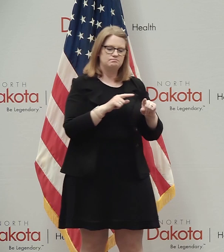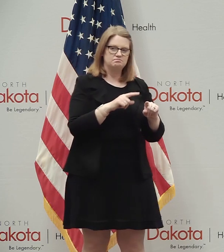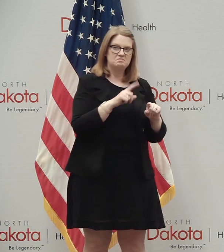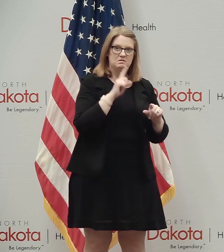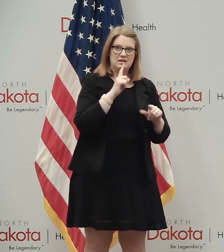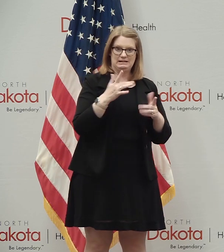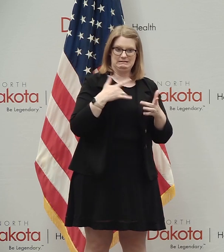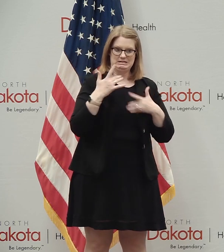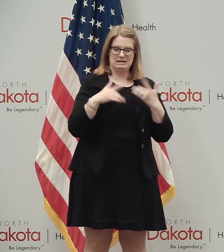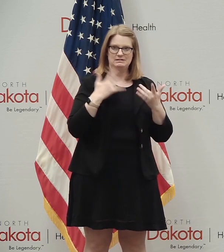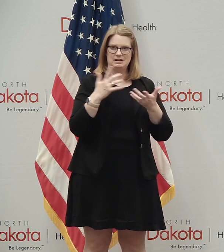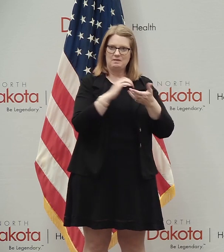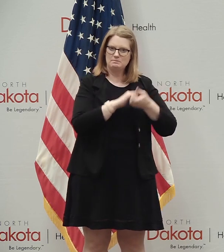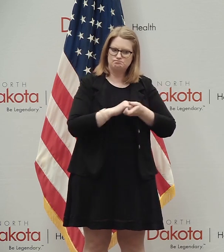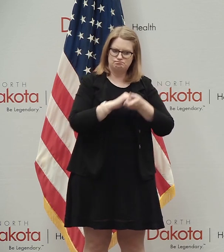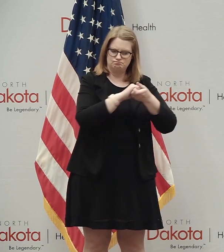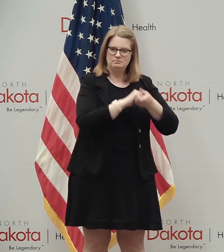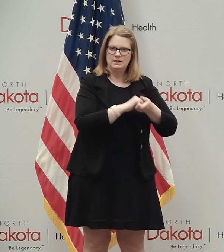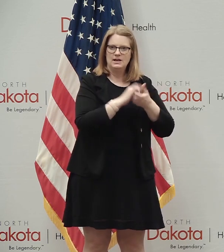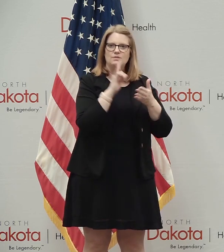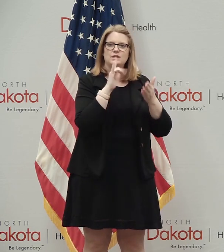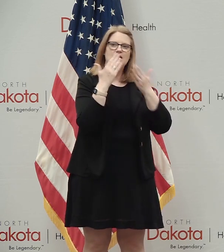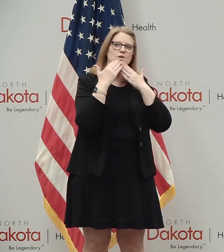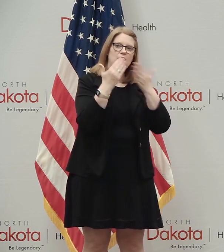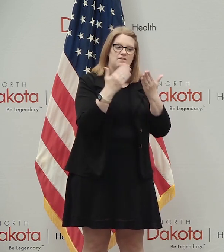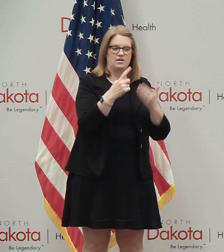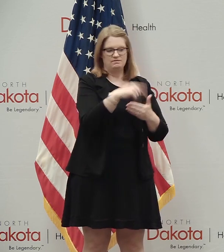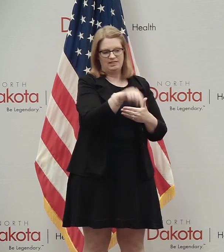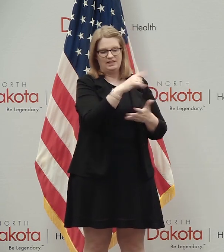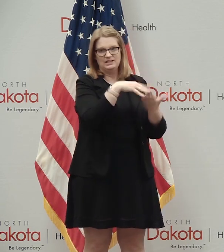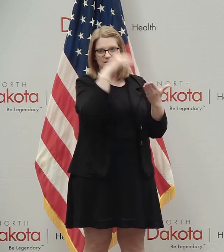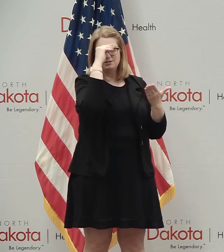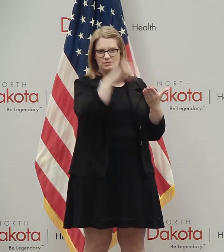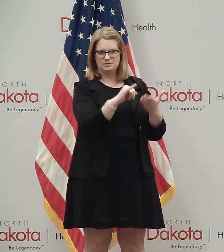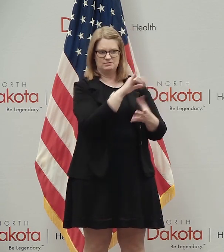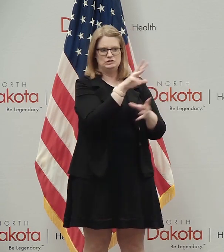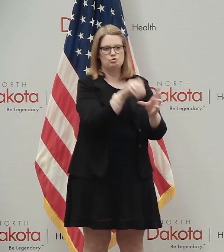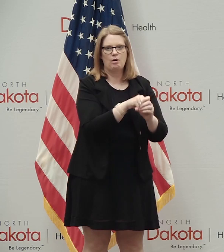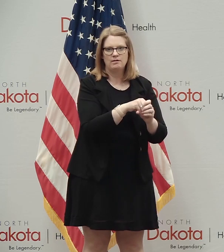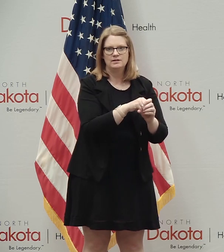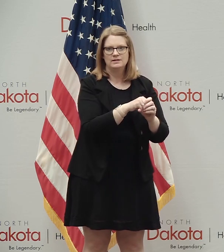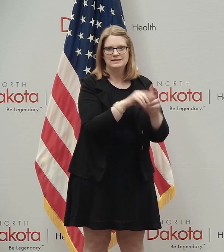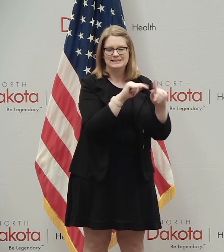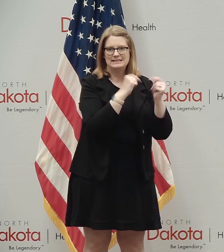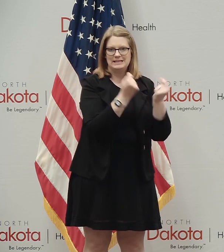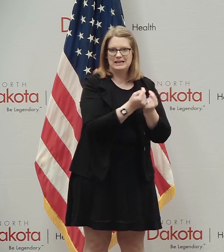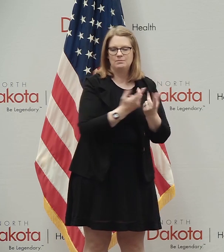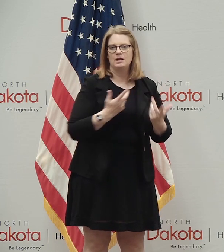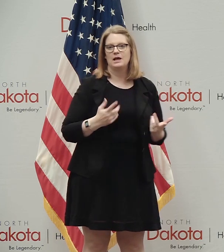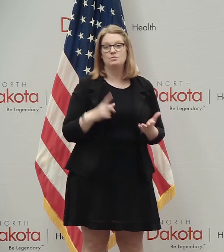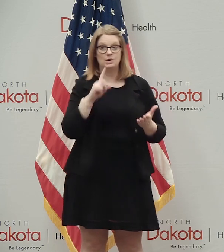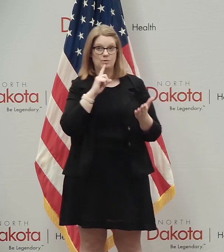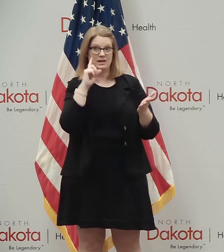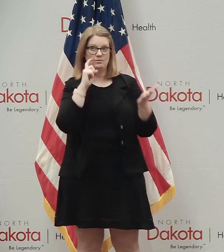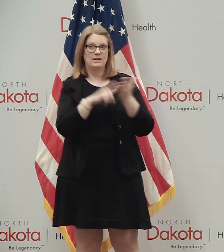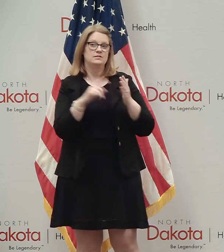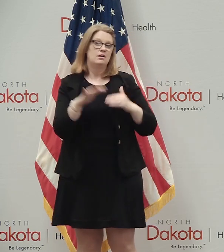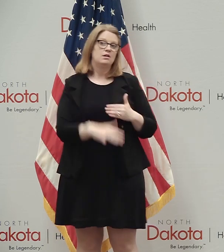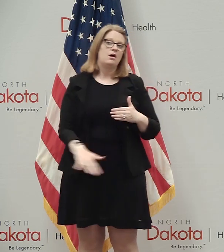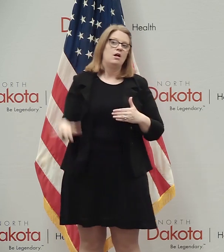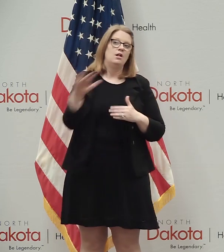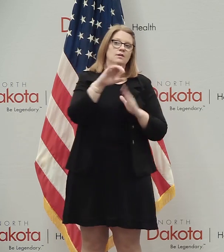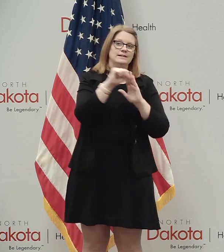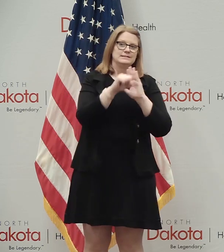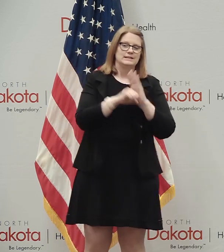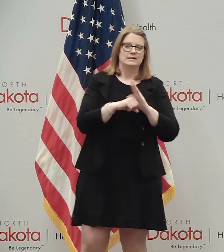this partnership come to life and grateful for the efforts of these students. And we recognize that across the state there are many other students that